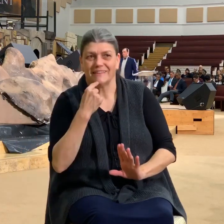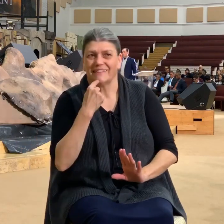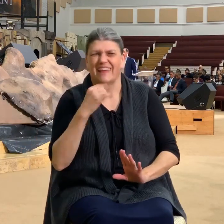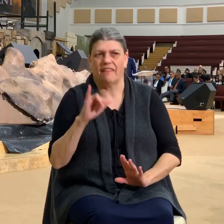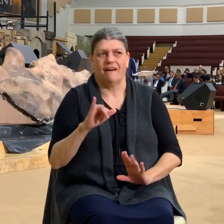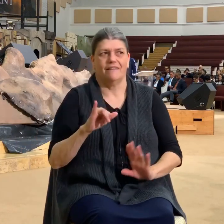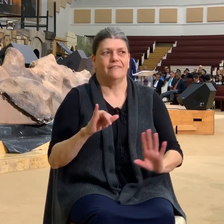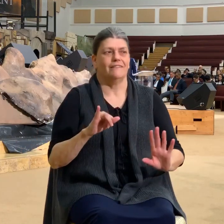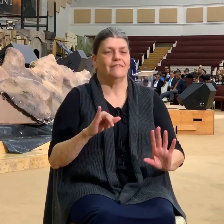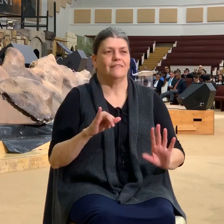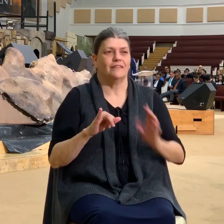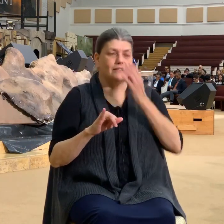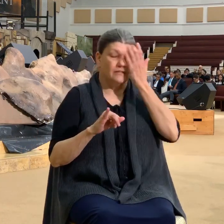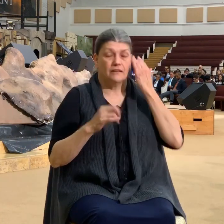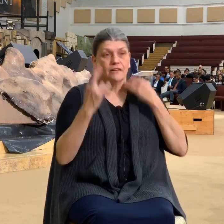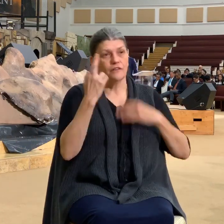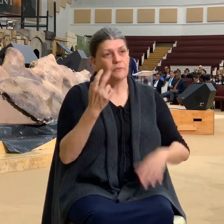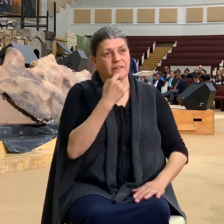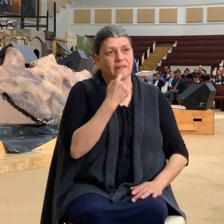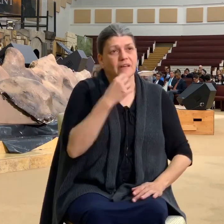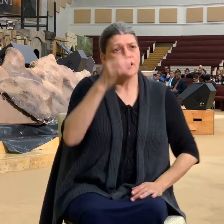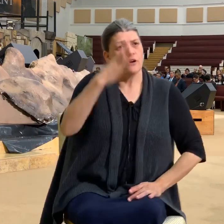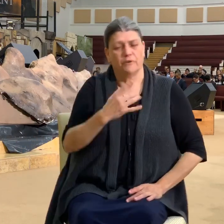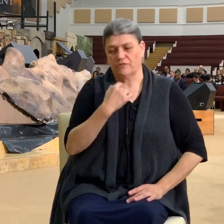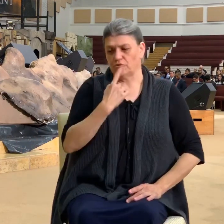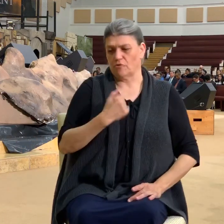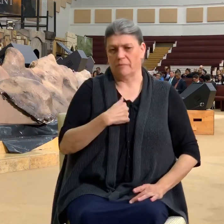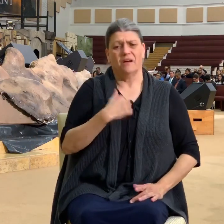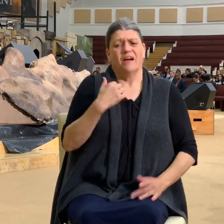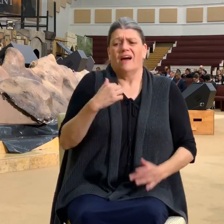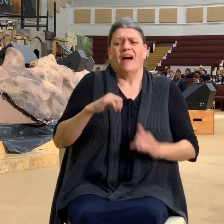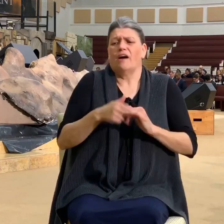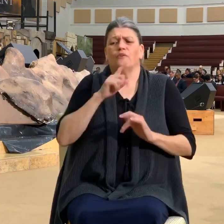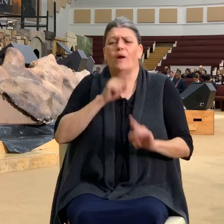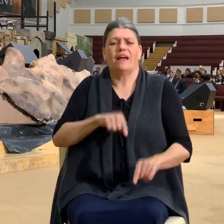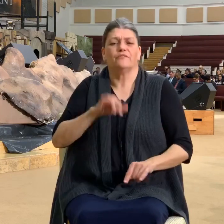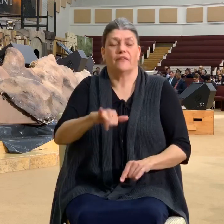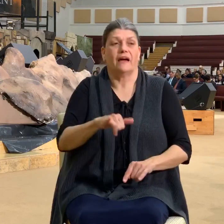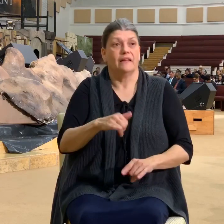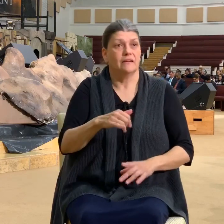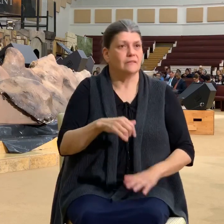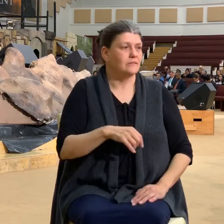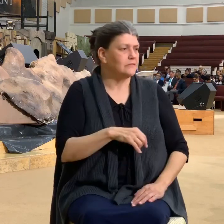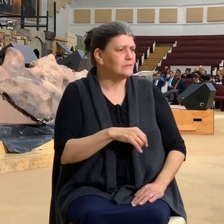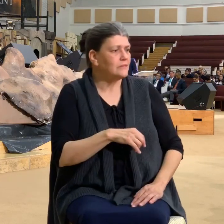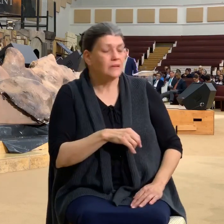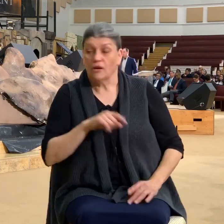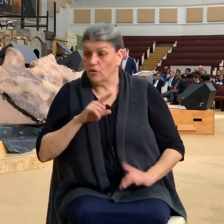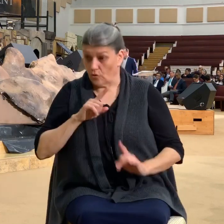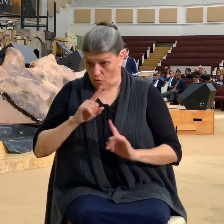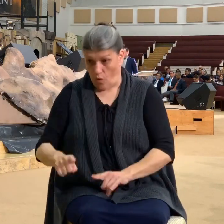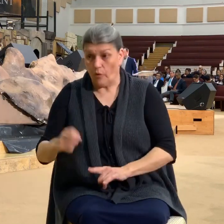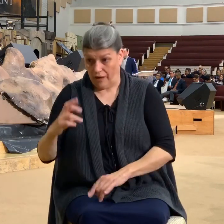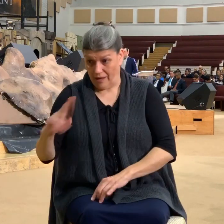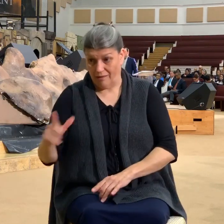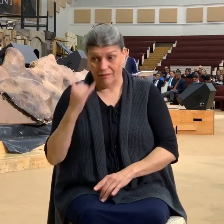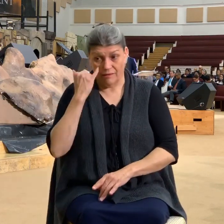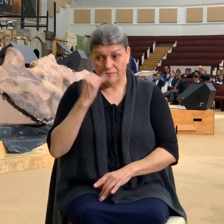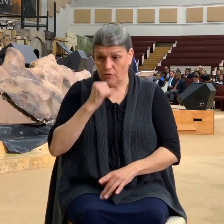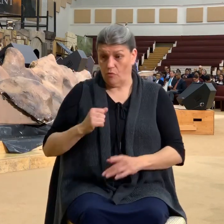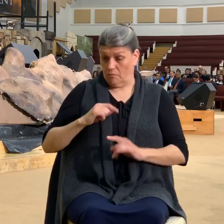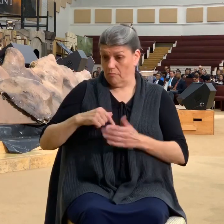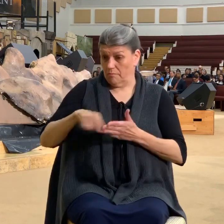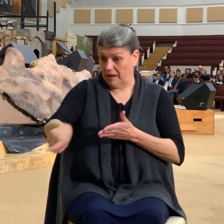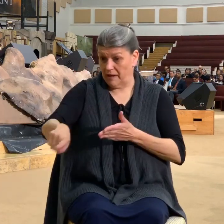reason. You say, well, how could, I had a preacher say, well, how can you not answer that? They would say, you're going to go to hell if you don't pay your tithe. Well, here's the